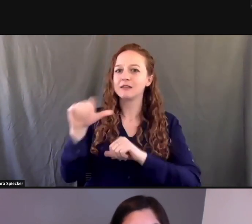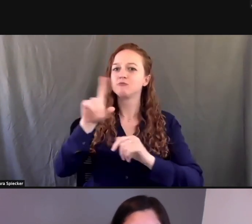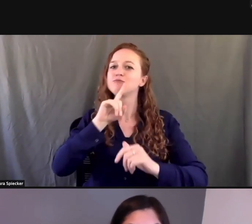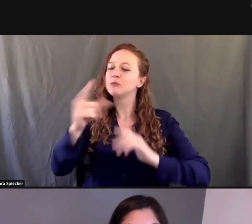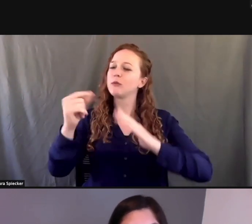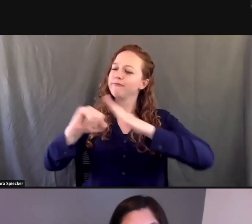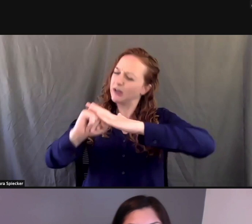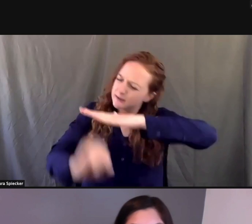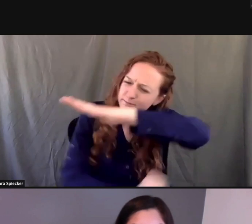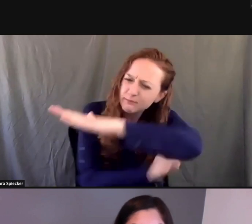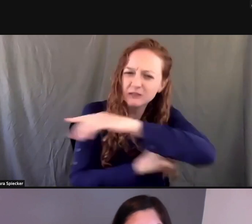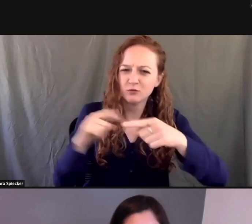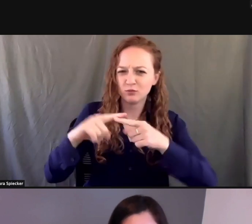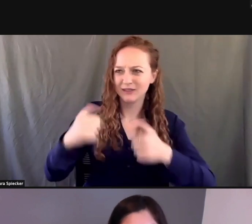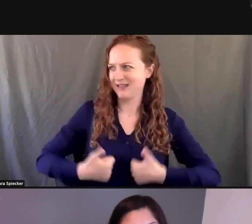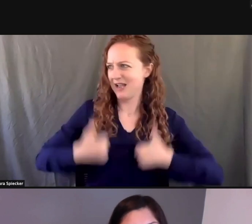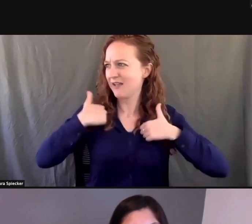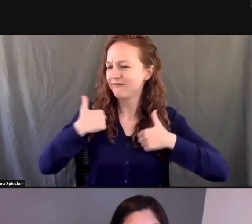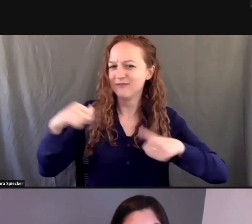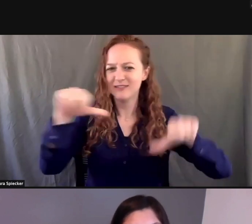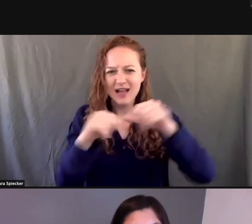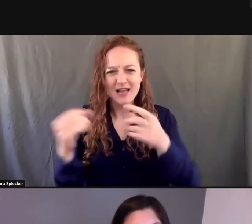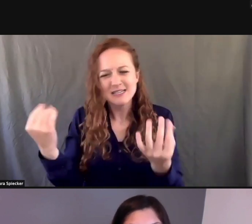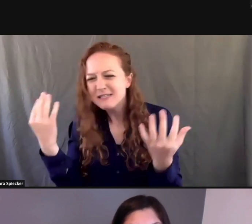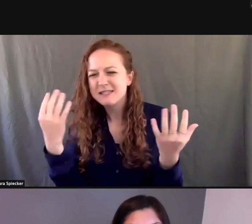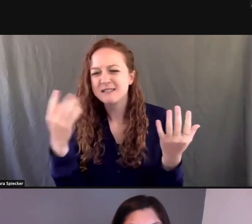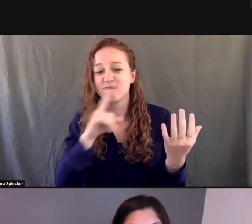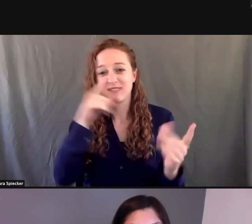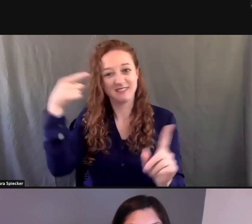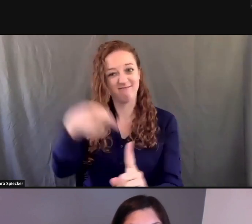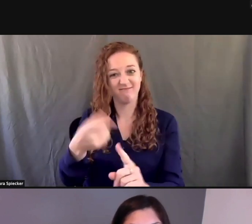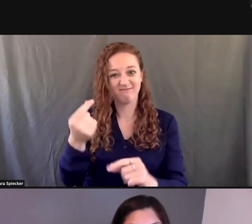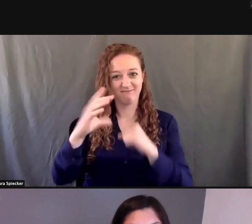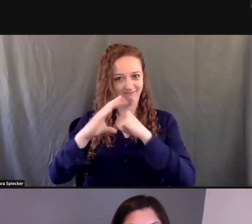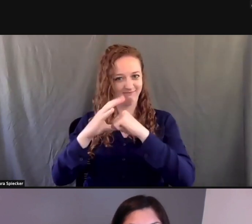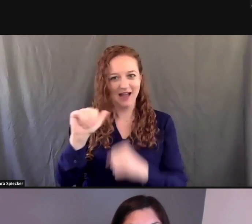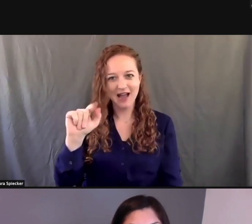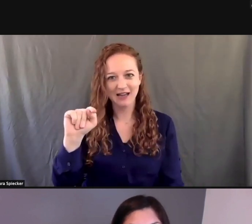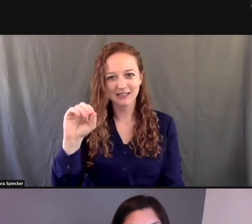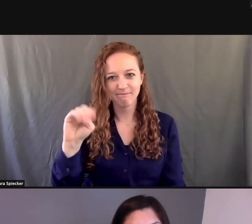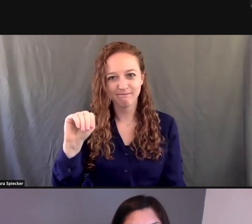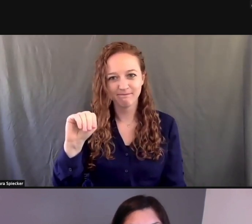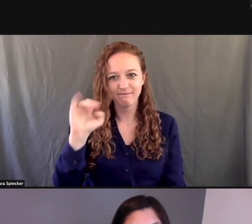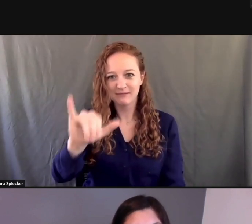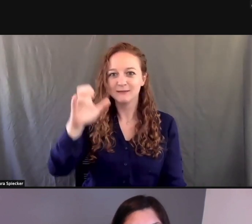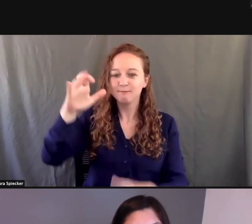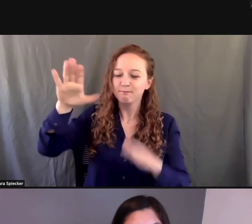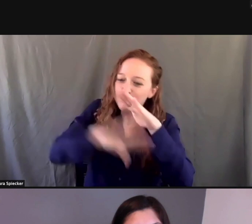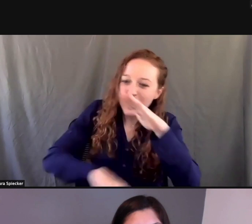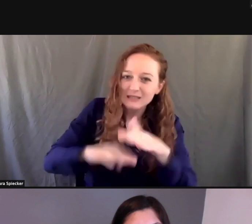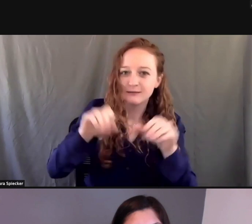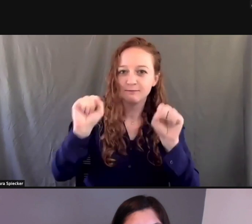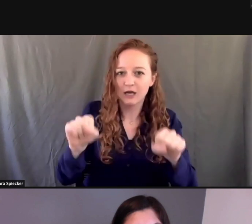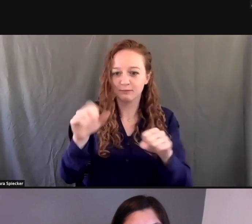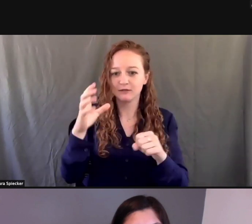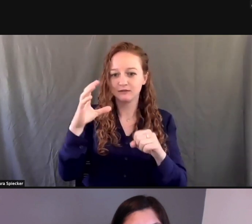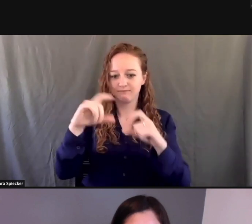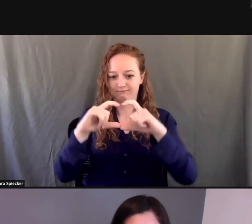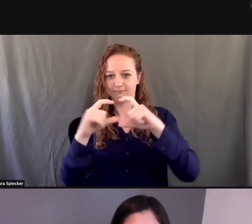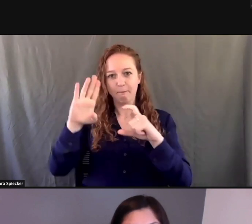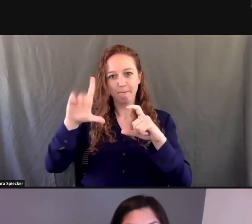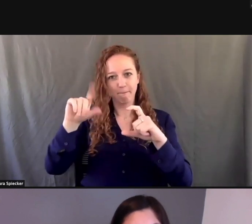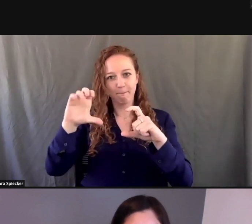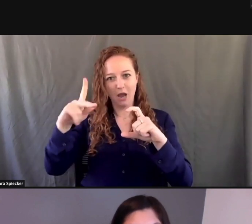community. So we had looked at other organizations, their names and ideas and signs. One that had come up was the Daily Moth, and